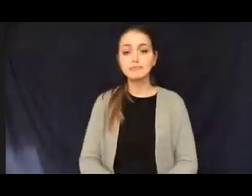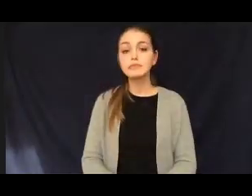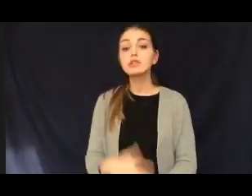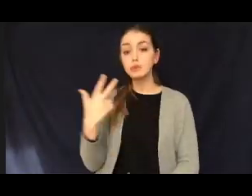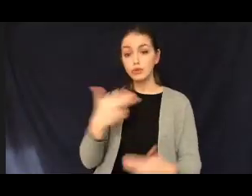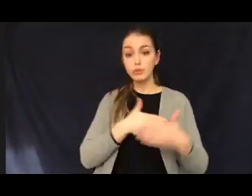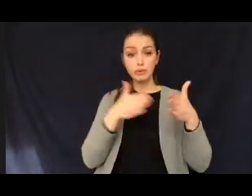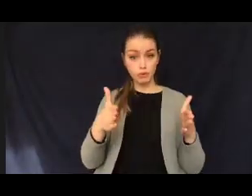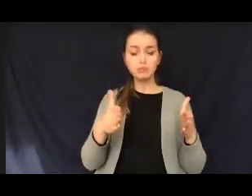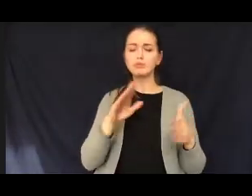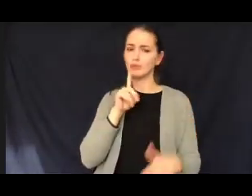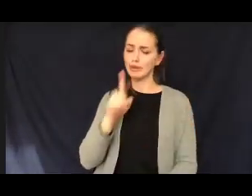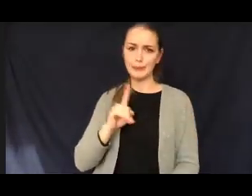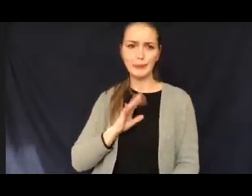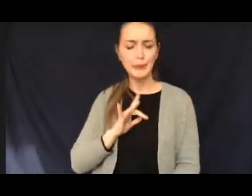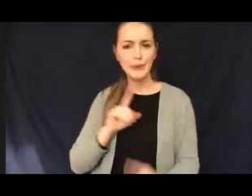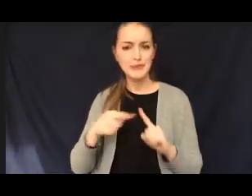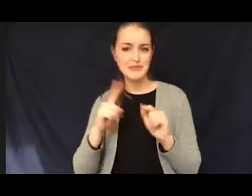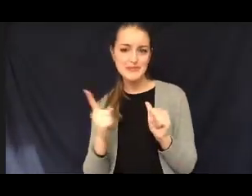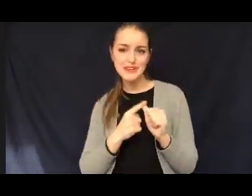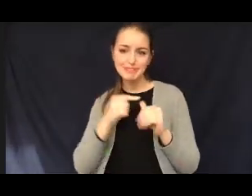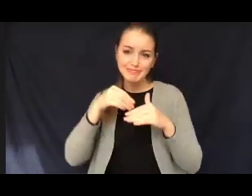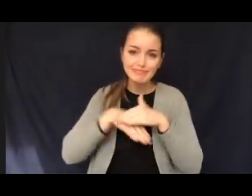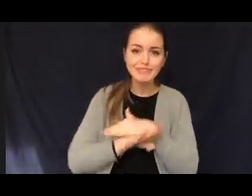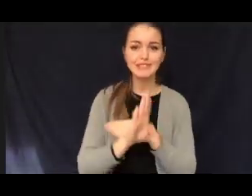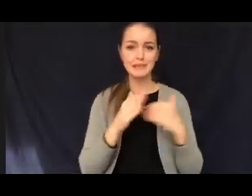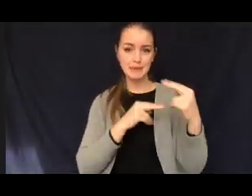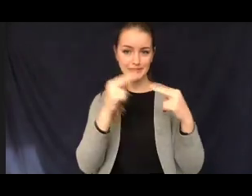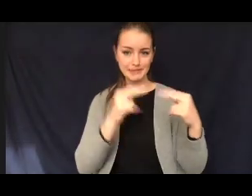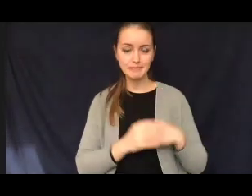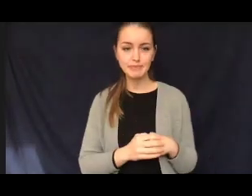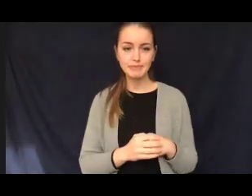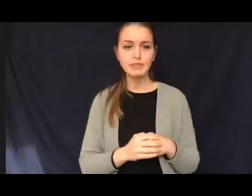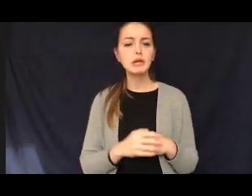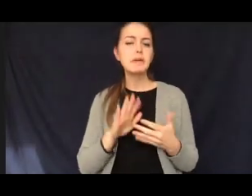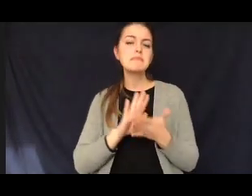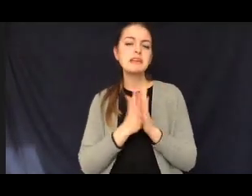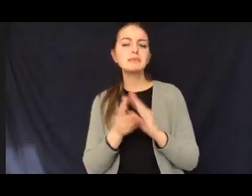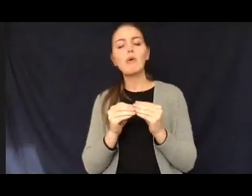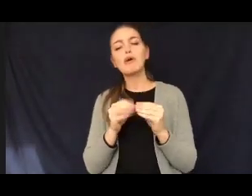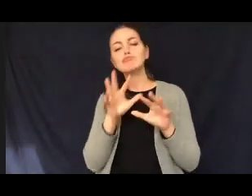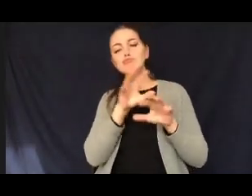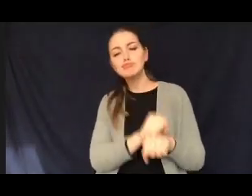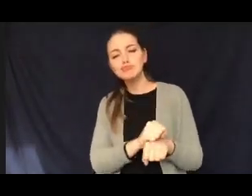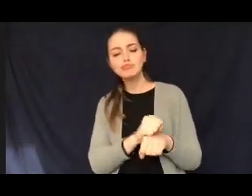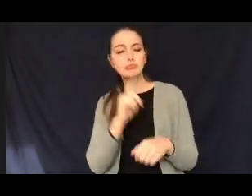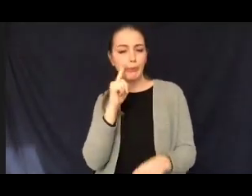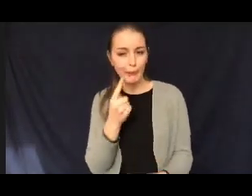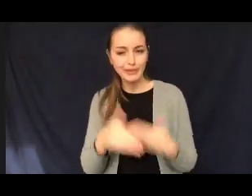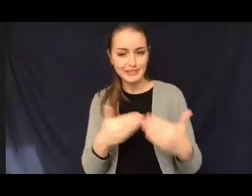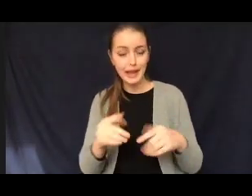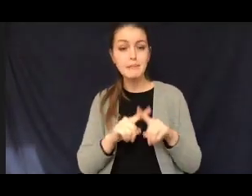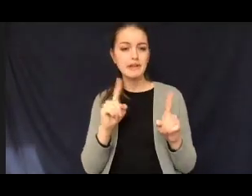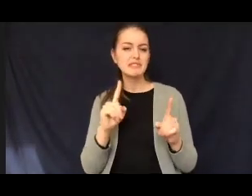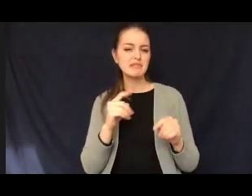were really cool when we first moved in. You get used to it over time, but we'll skip the first one. It's just a small room, but I'm going to